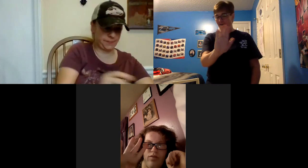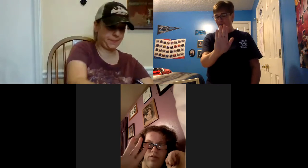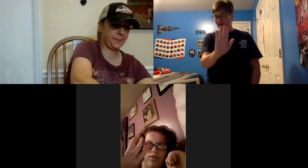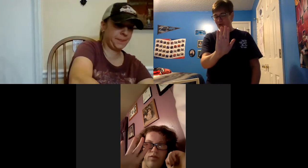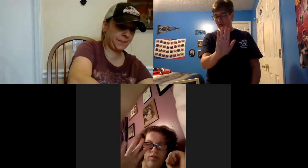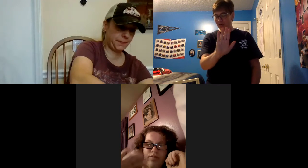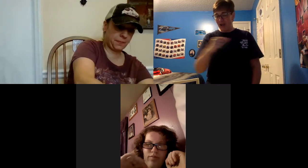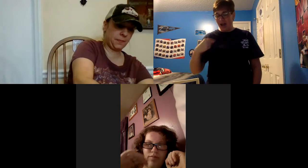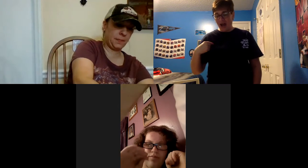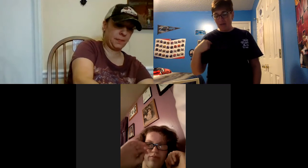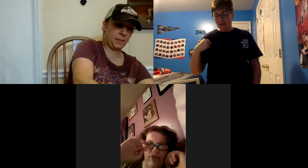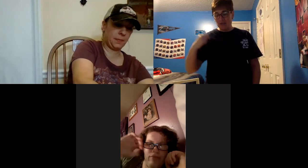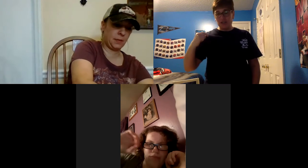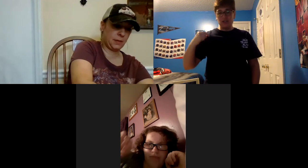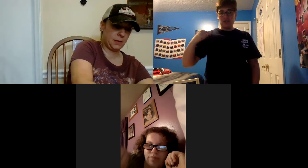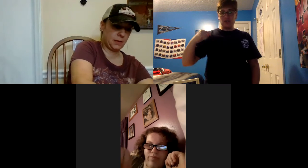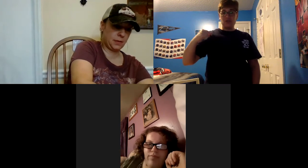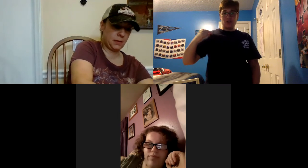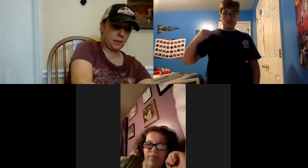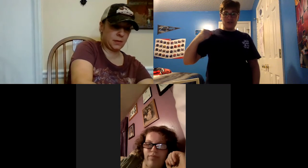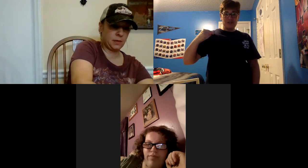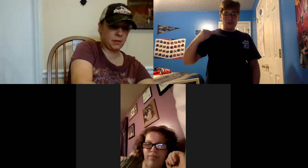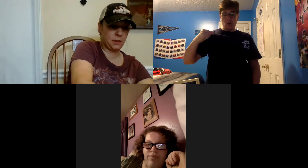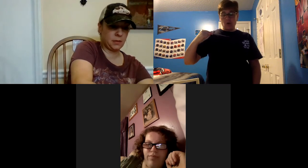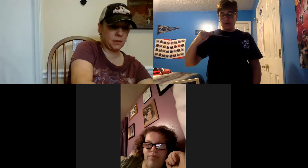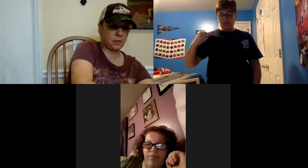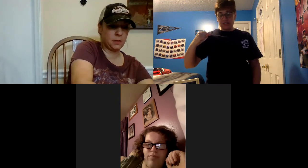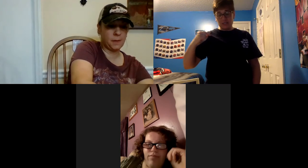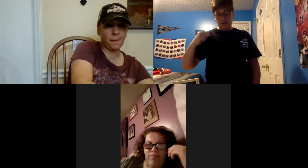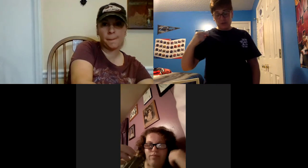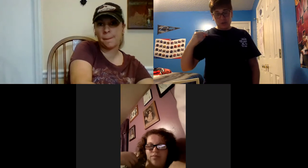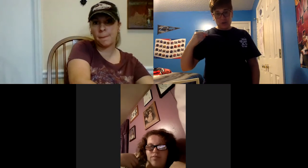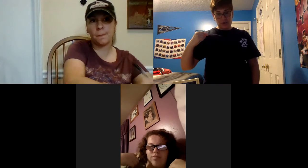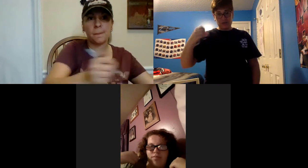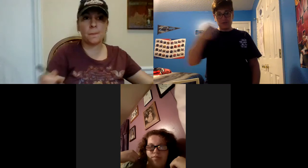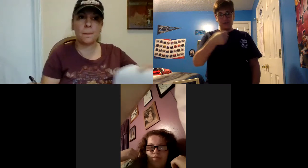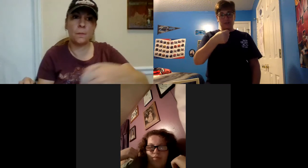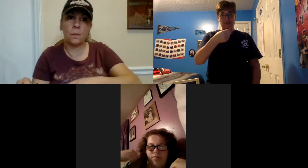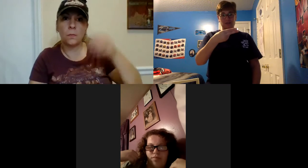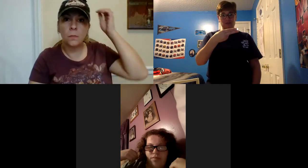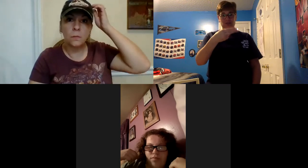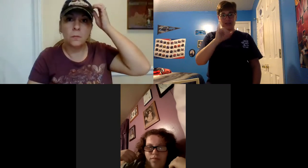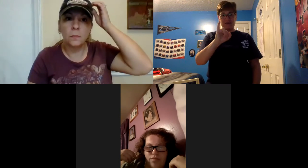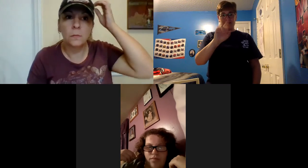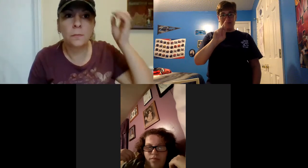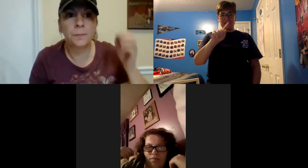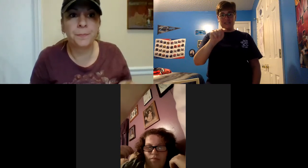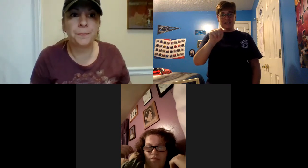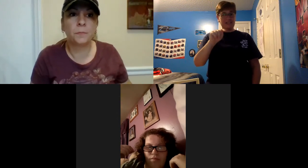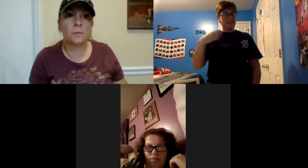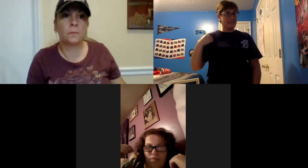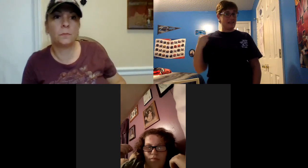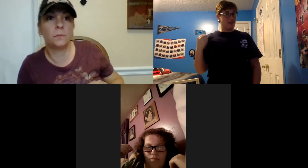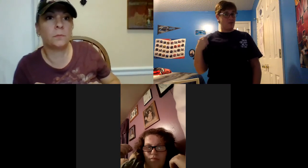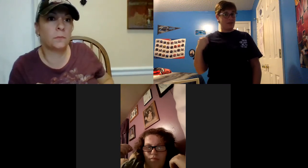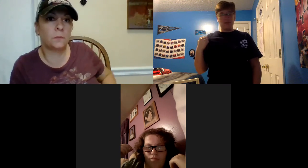Yep, on your, and you can just do shirt, or you can spell shirt, if you can't, because like